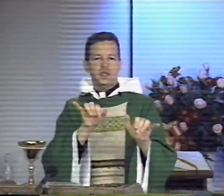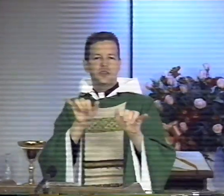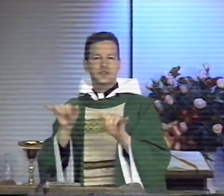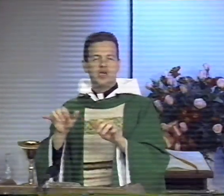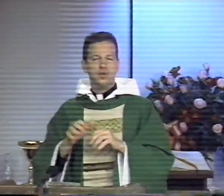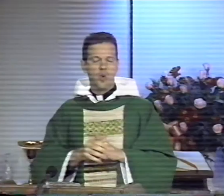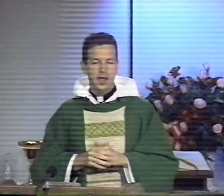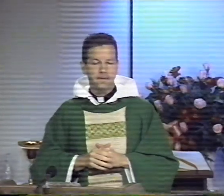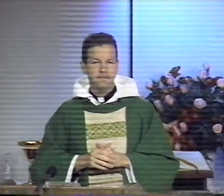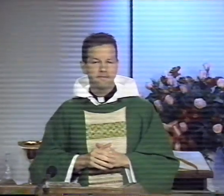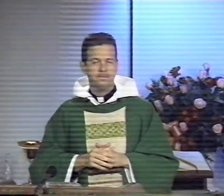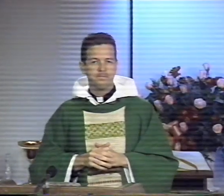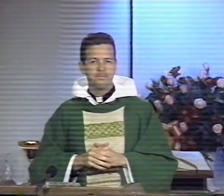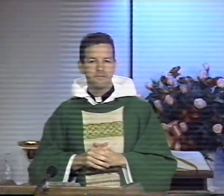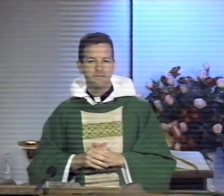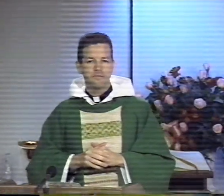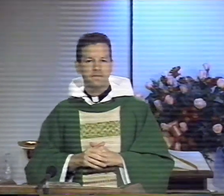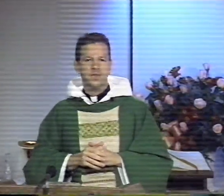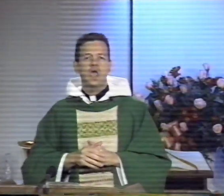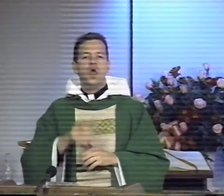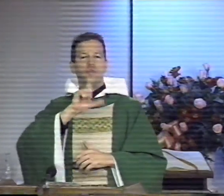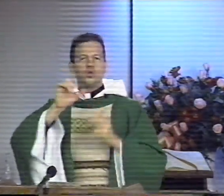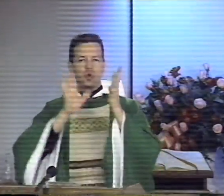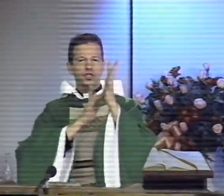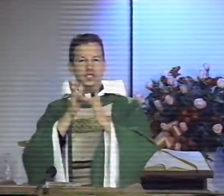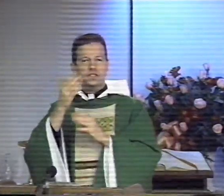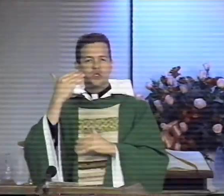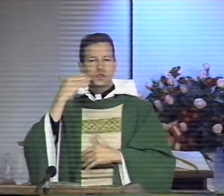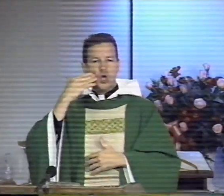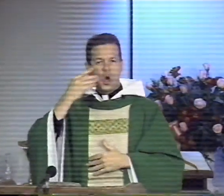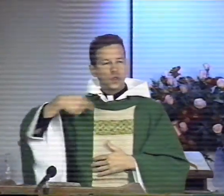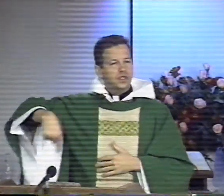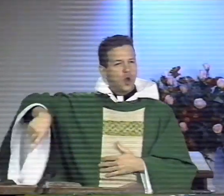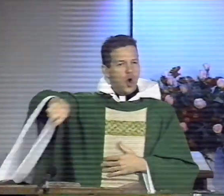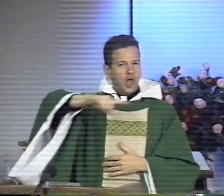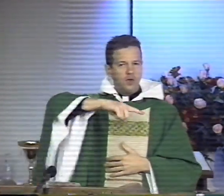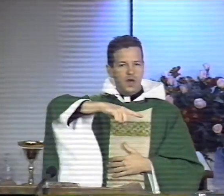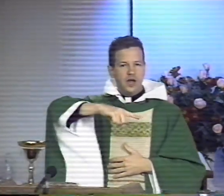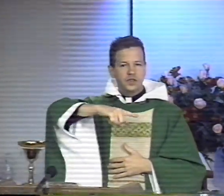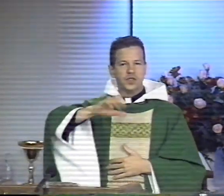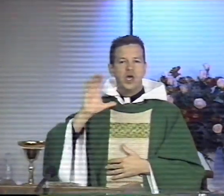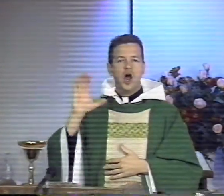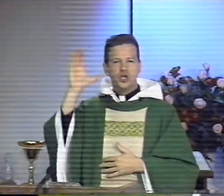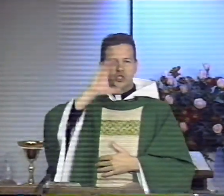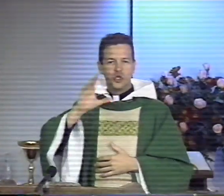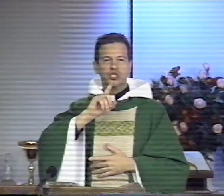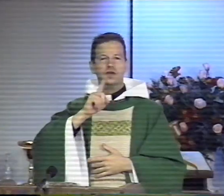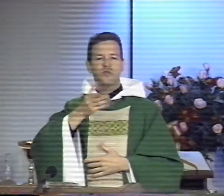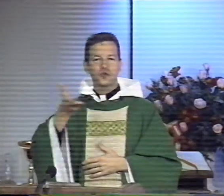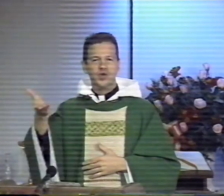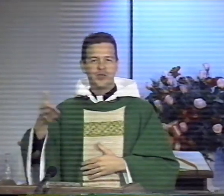the same way. The Lord Jesus knows that all of us are searching for the real